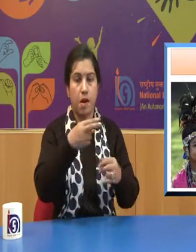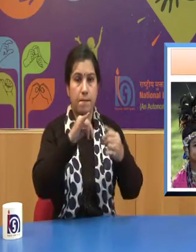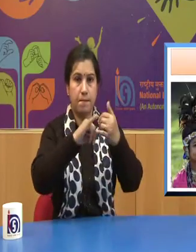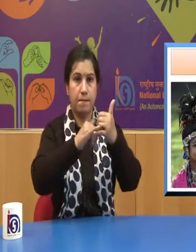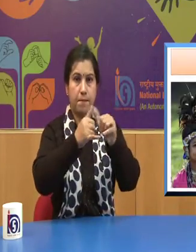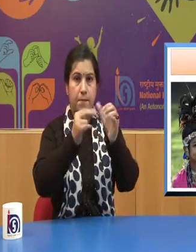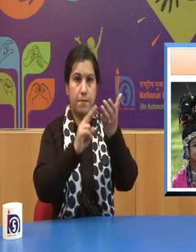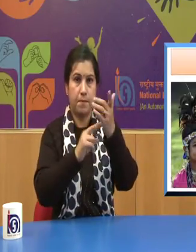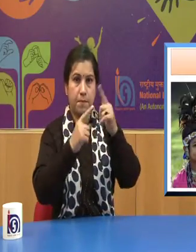Santhal rebellion.